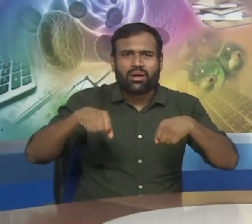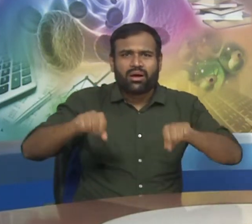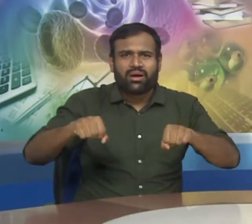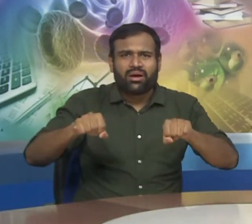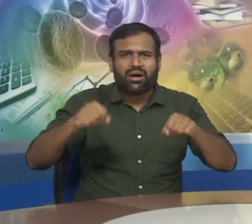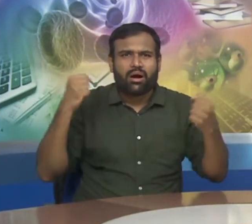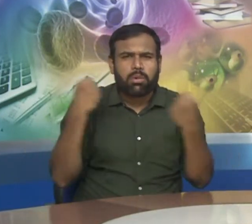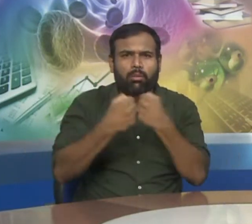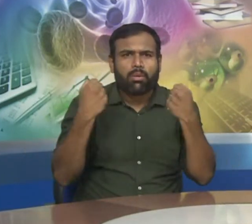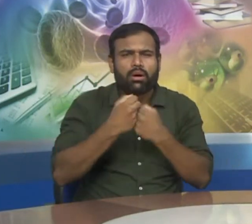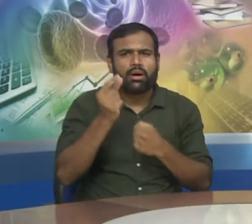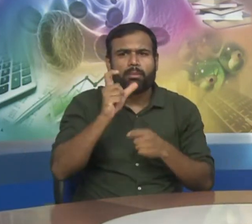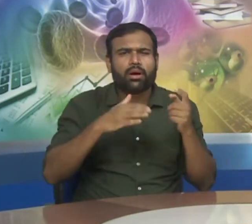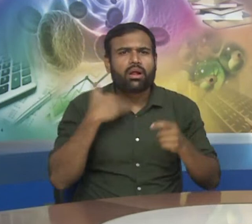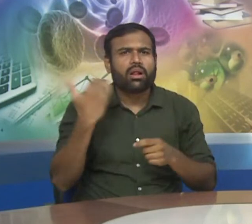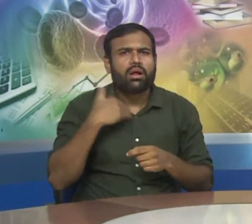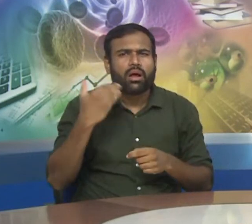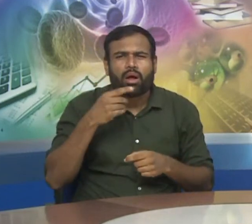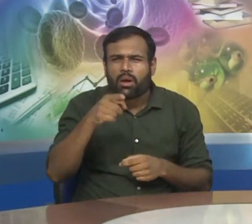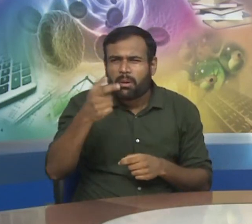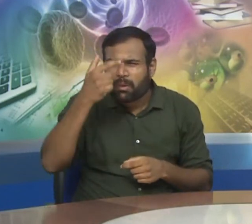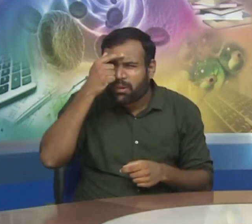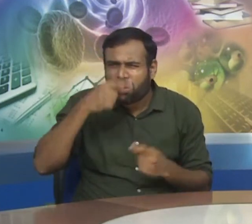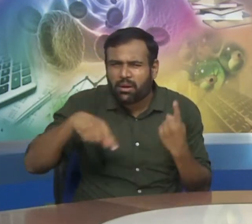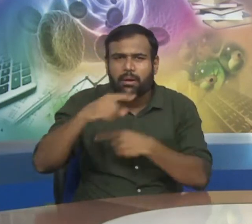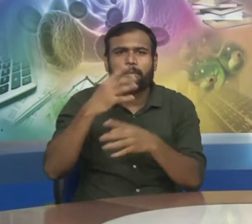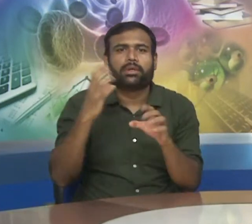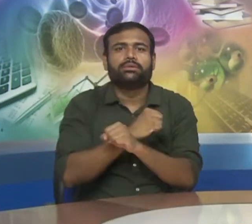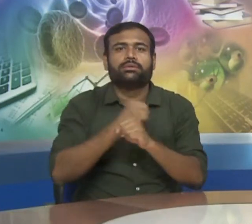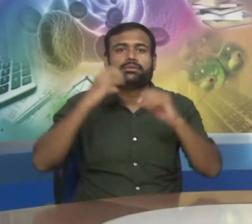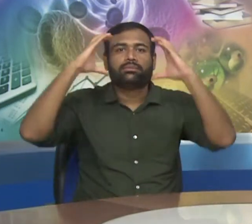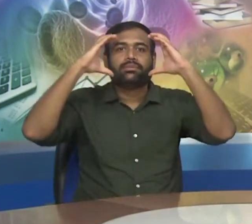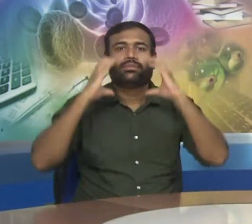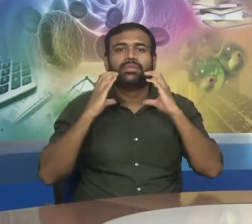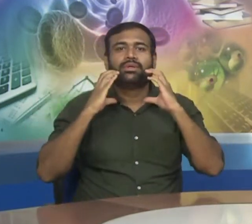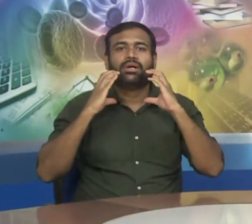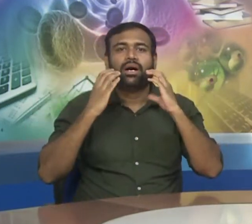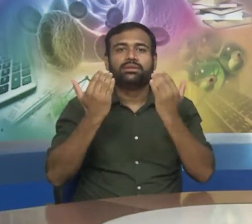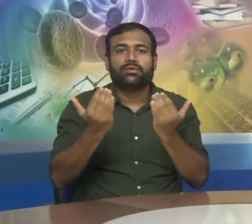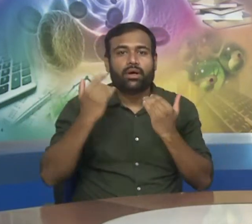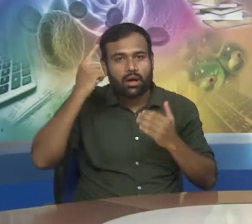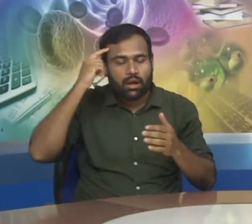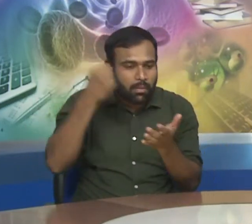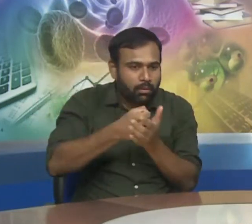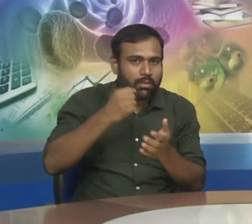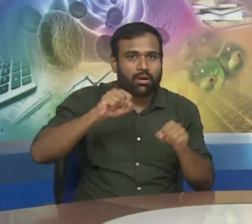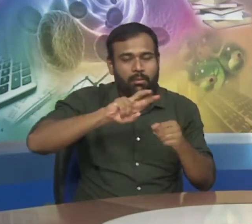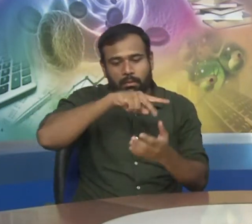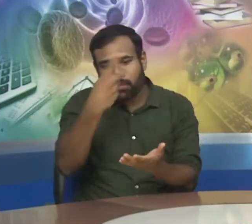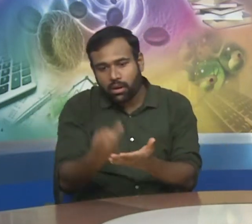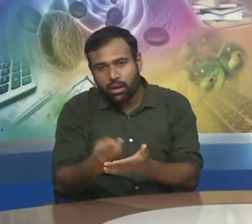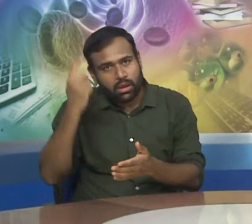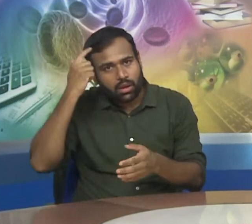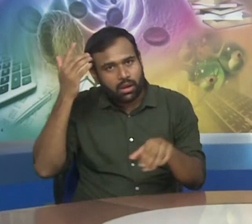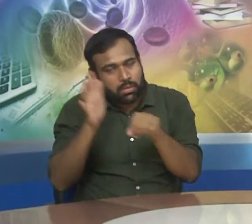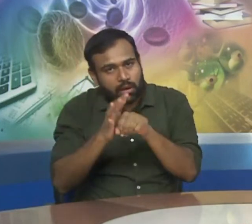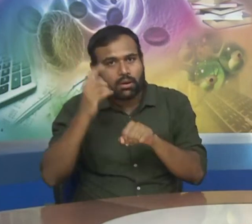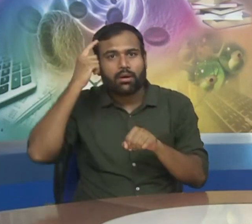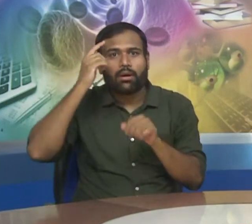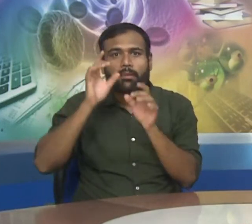Similarly, for the protection of lives of people, it has made the use of helmets compulsory for two-wheelers